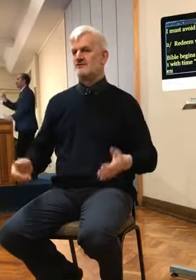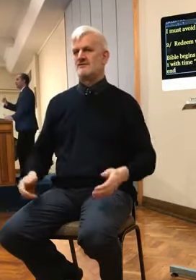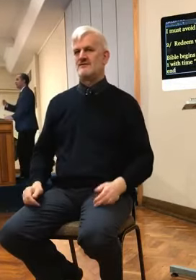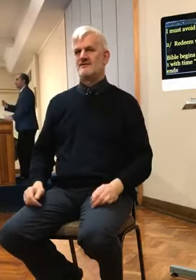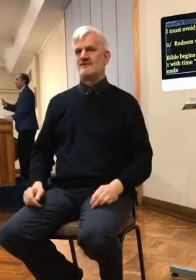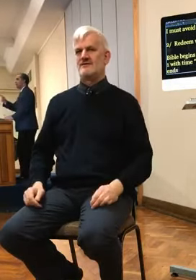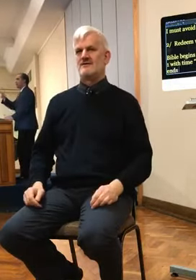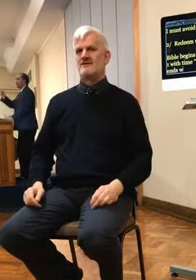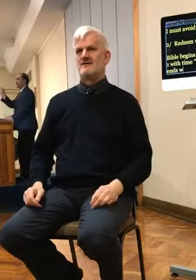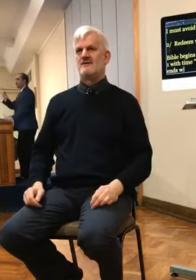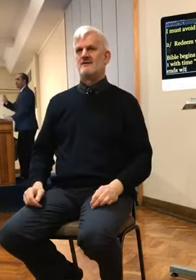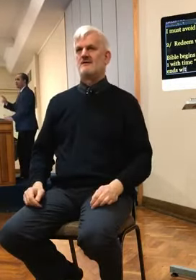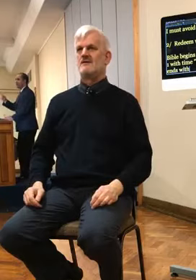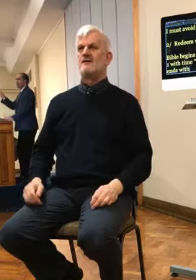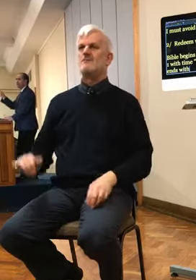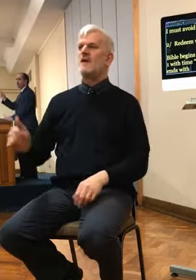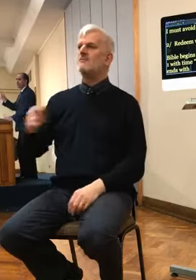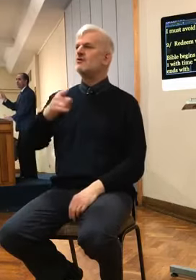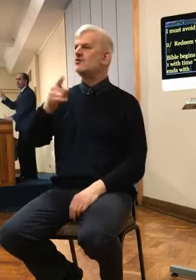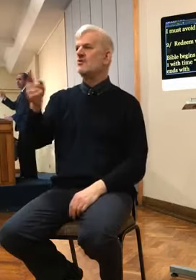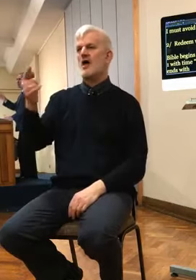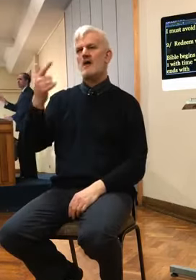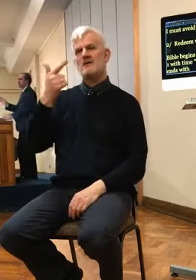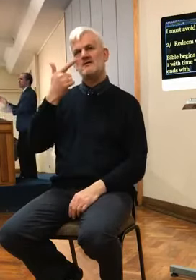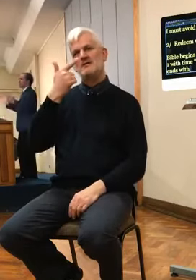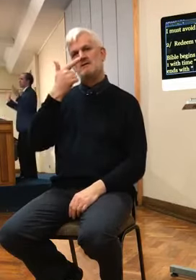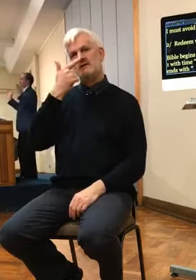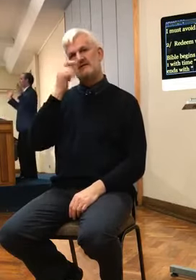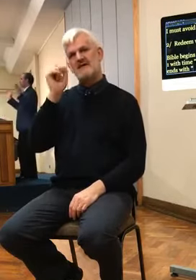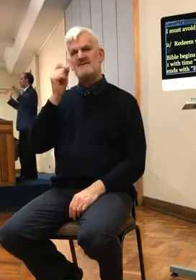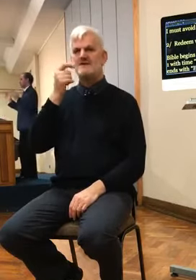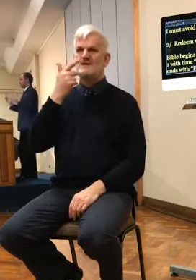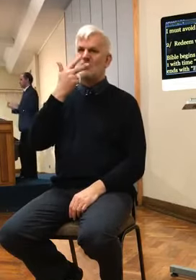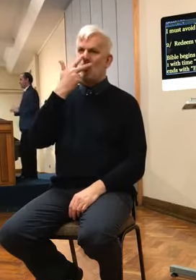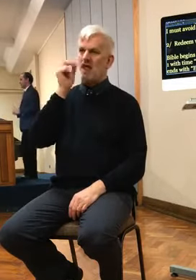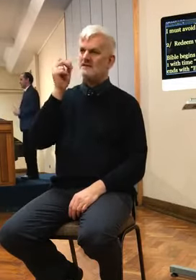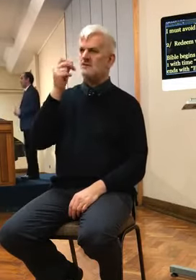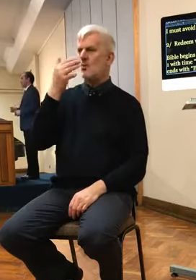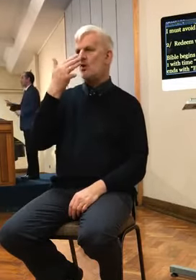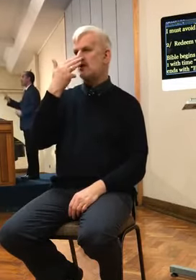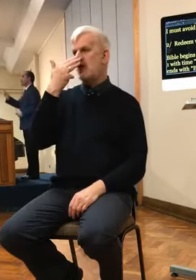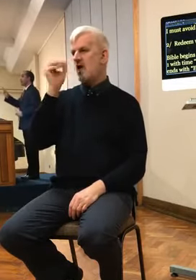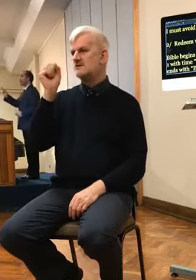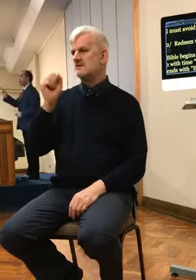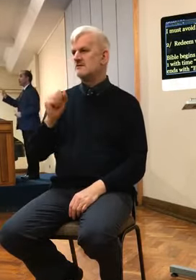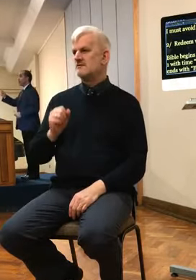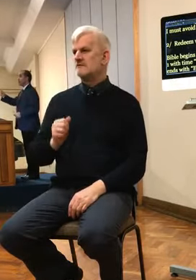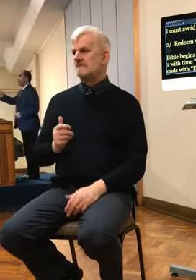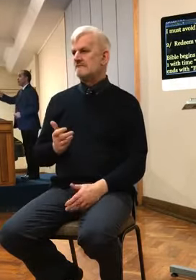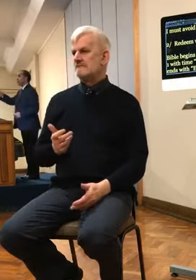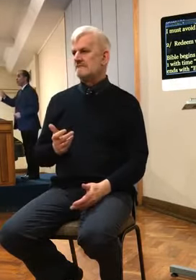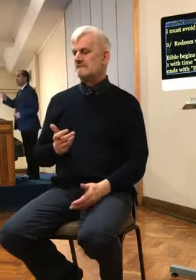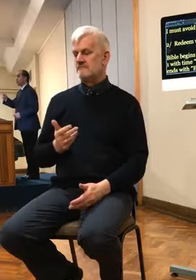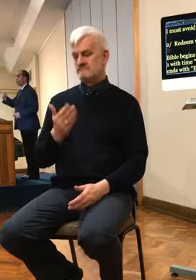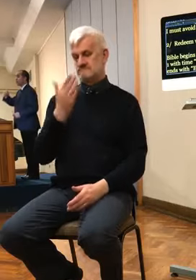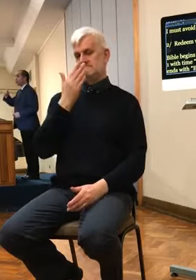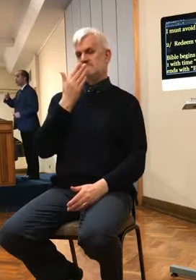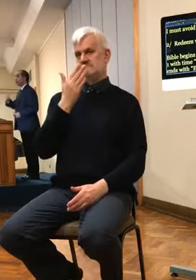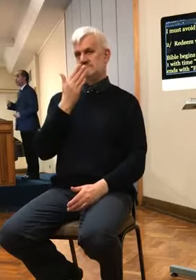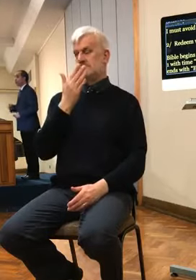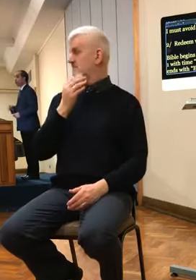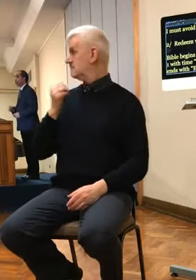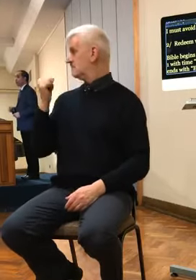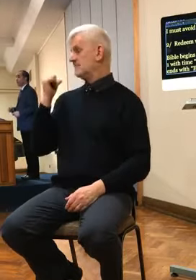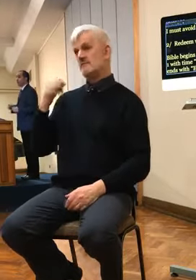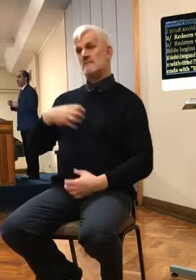are 70, you are 80, you are 90, just a few days. I was amazed because not long time ago,